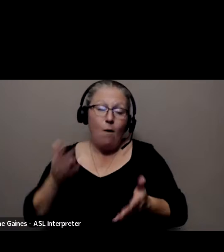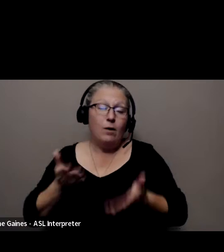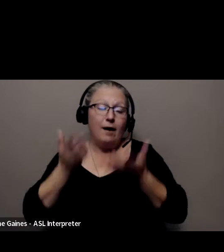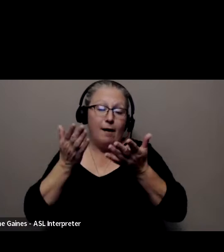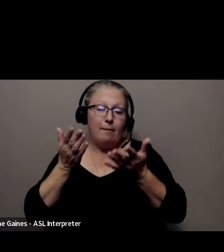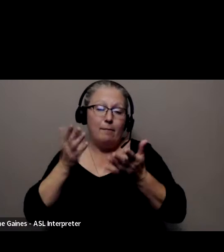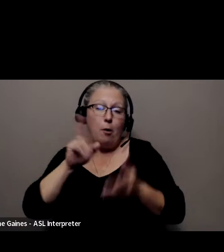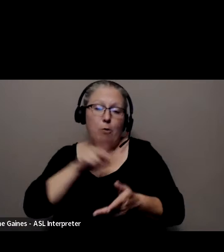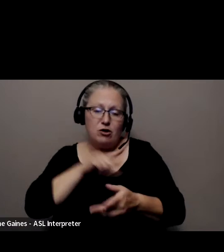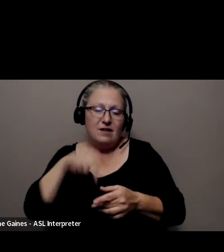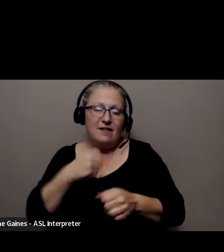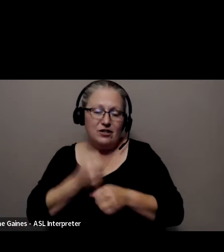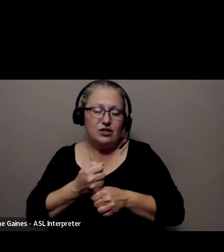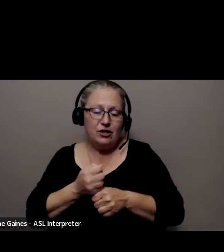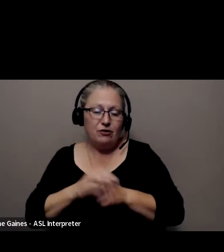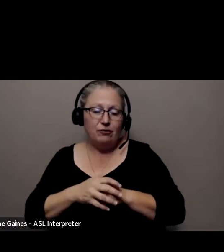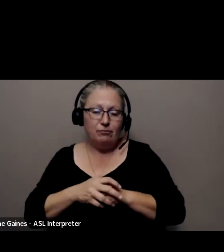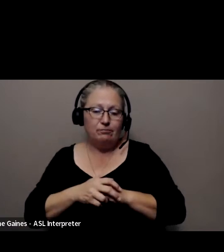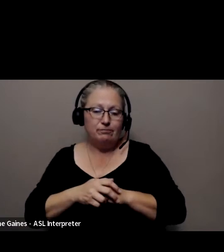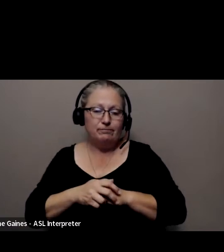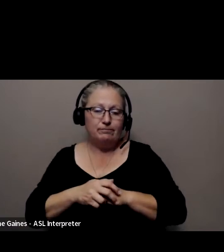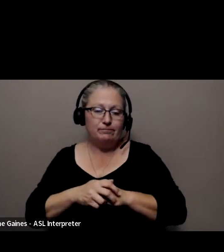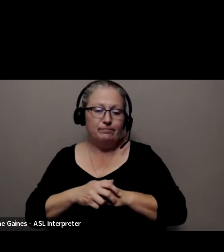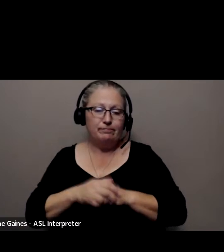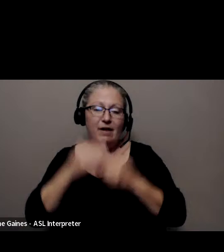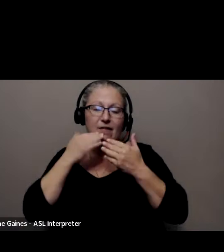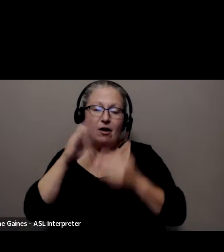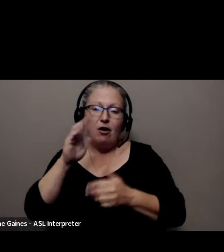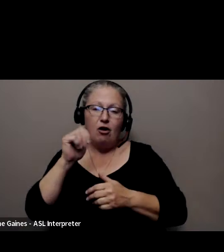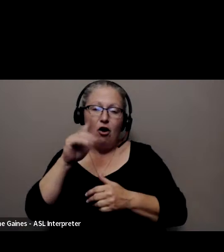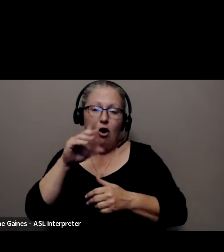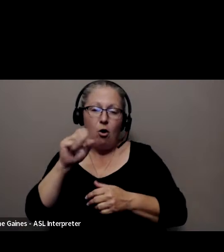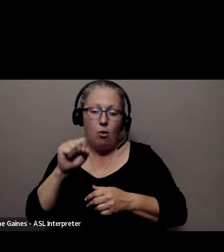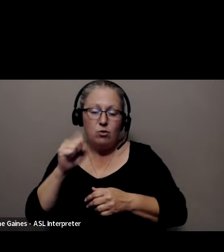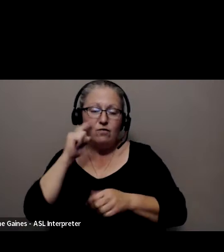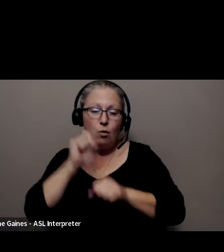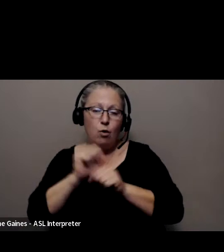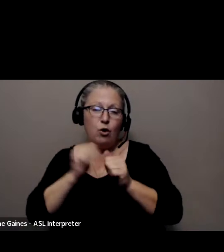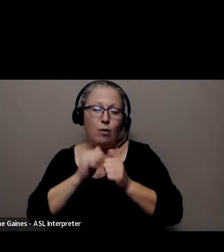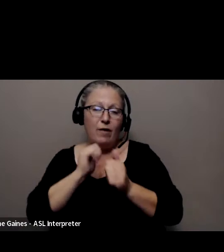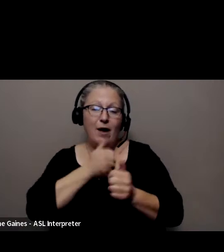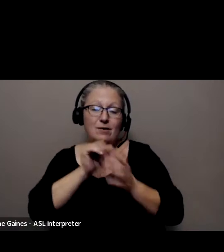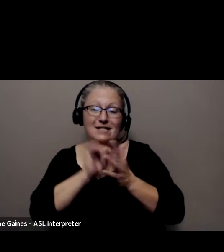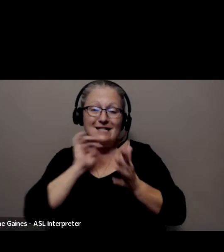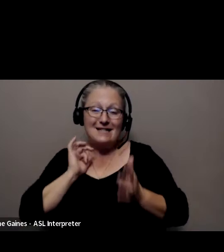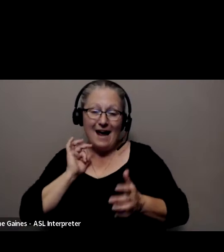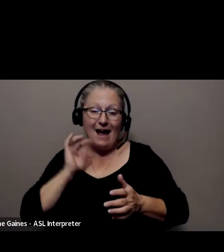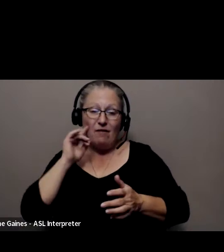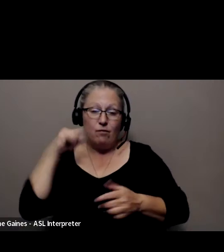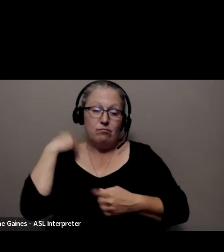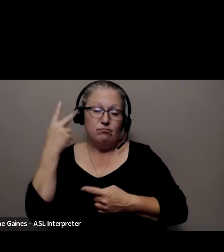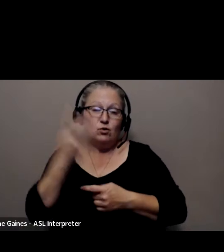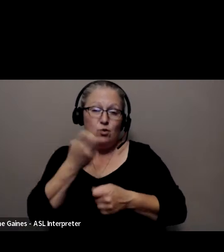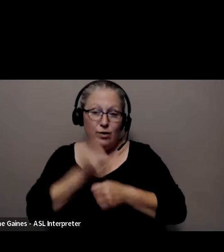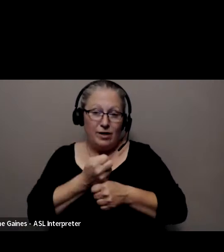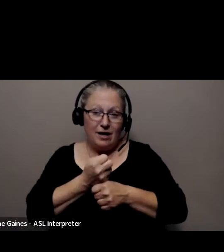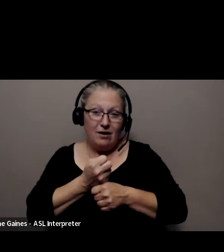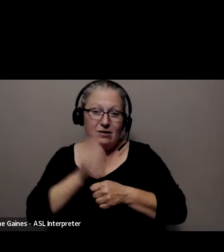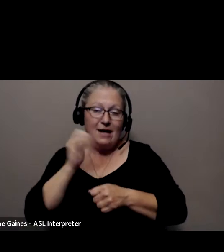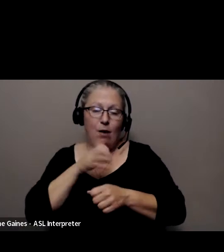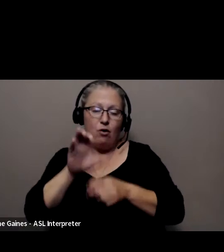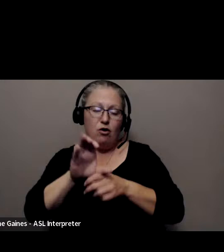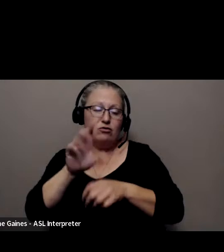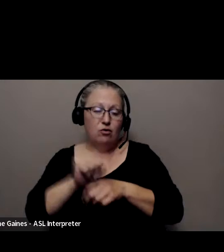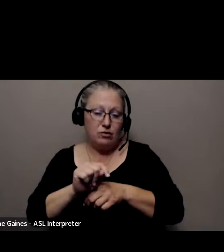this year. Thank you to Carlos Hagedorn for working with our staff for the past 2 years. That's our